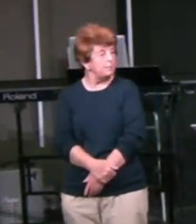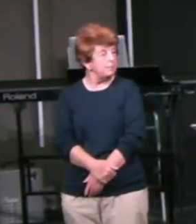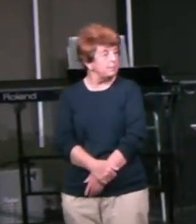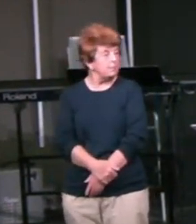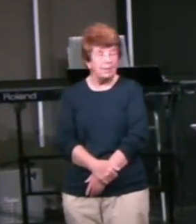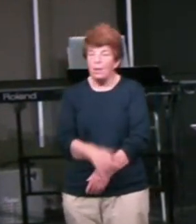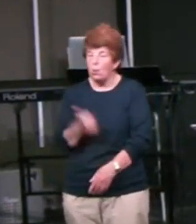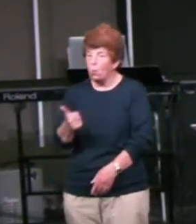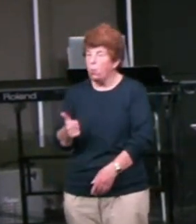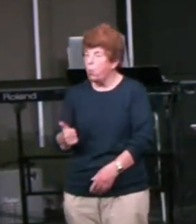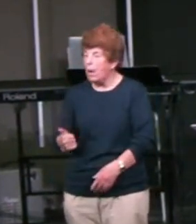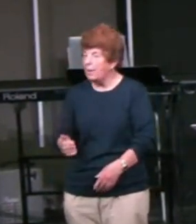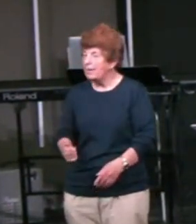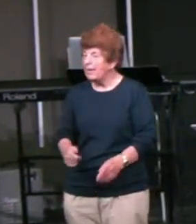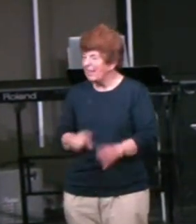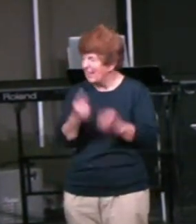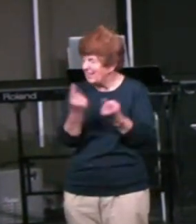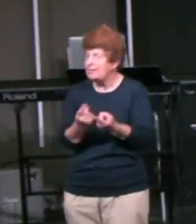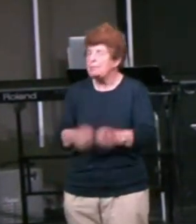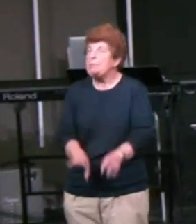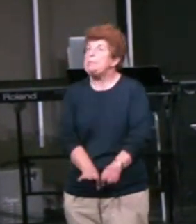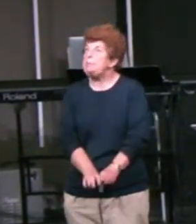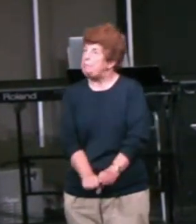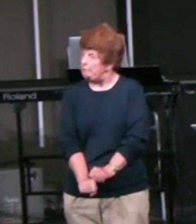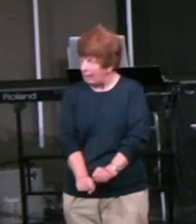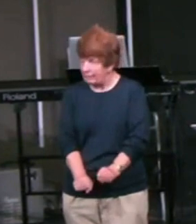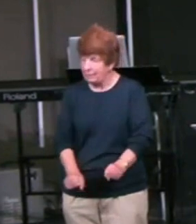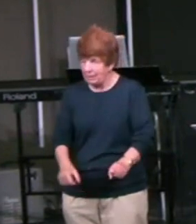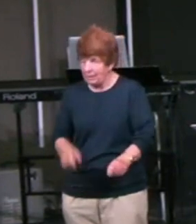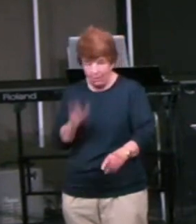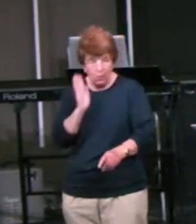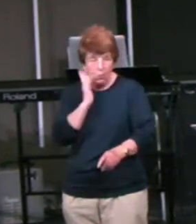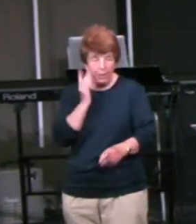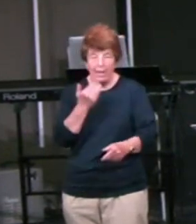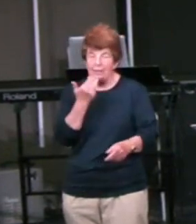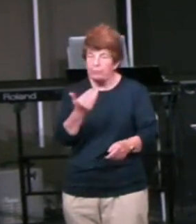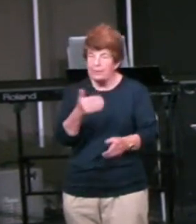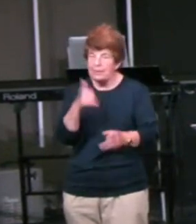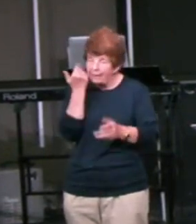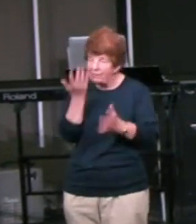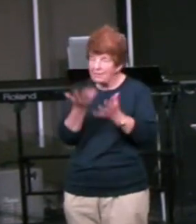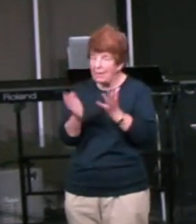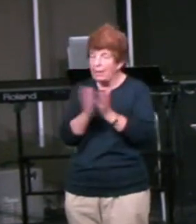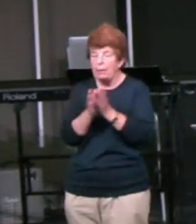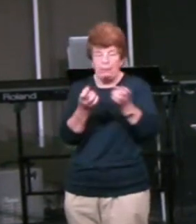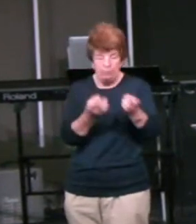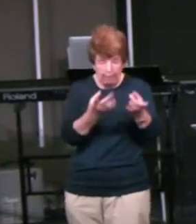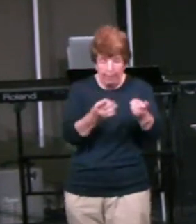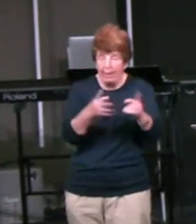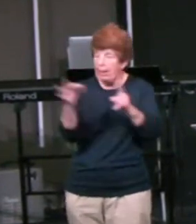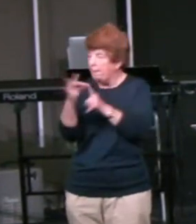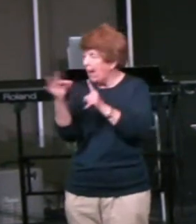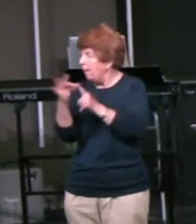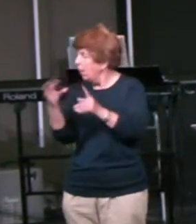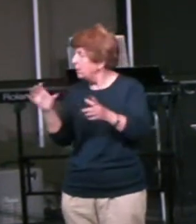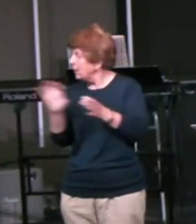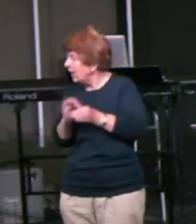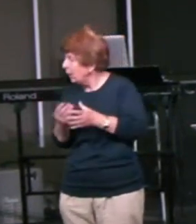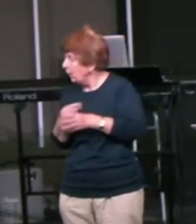One of the banes of my life when I was in a position of having to preach each Sunday was having to prepare a PowerPoint to go